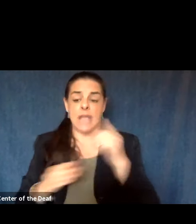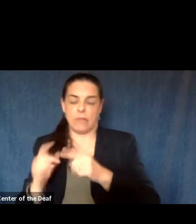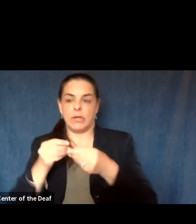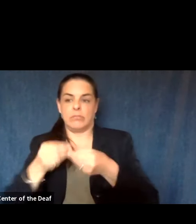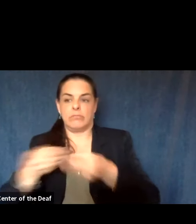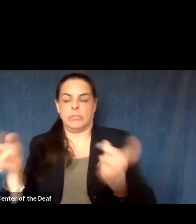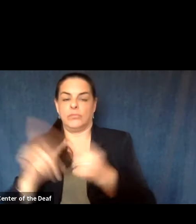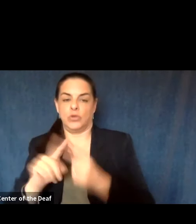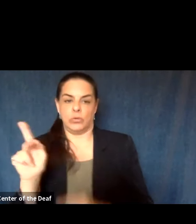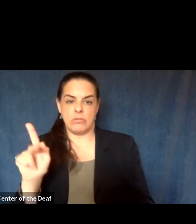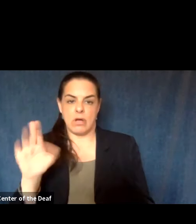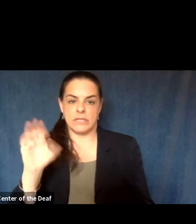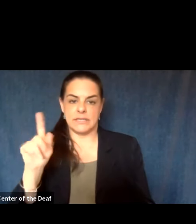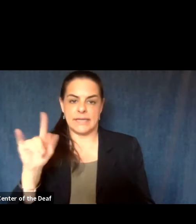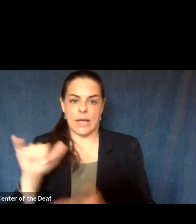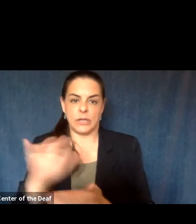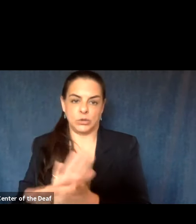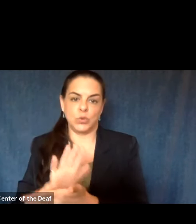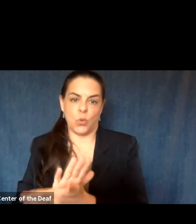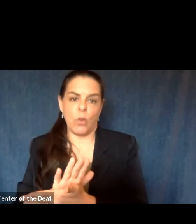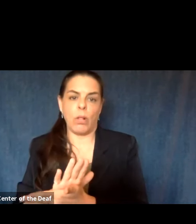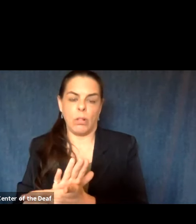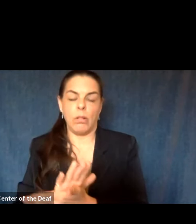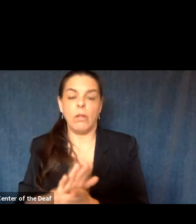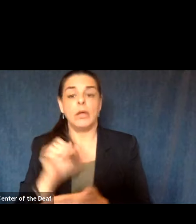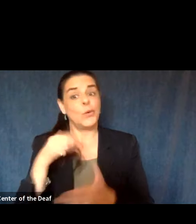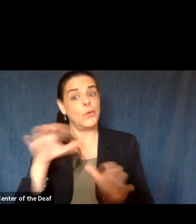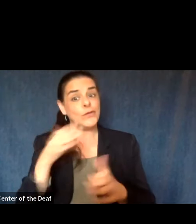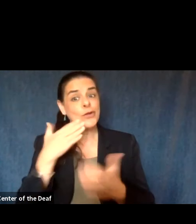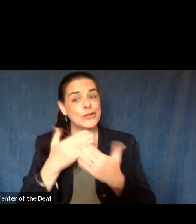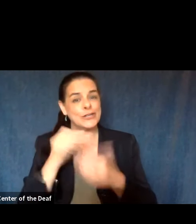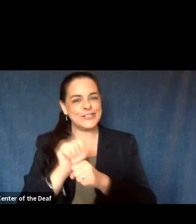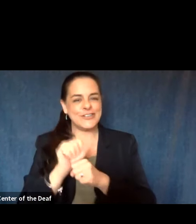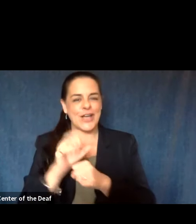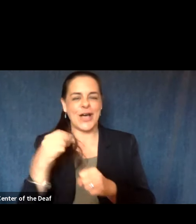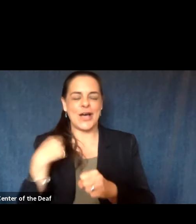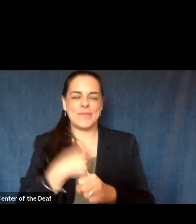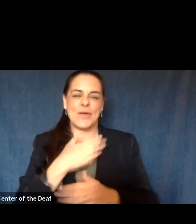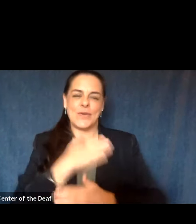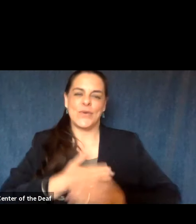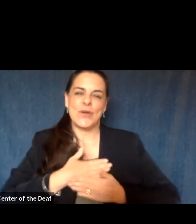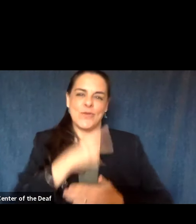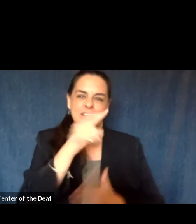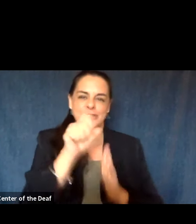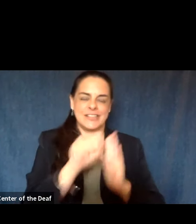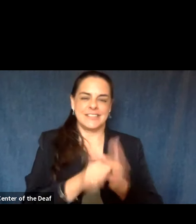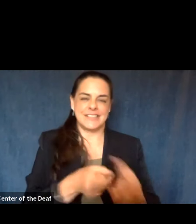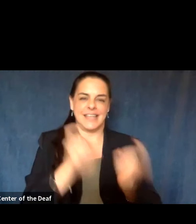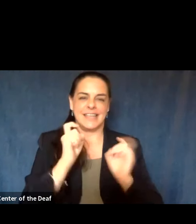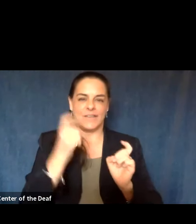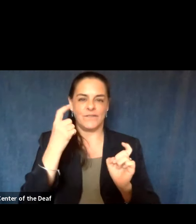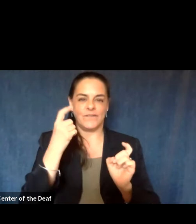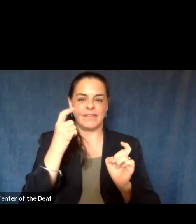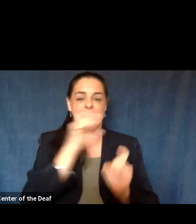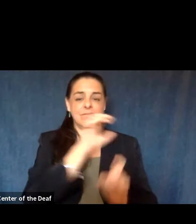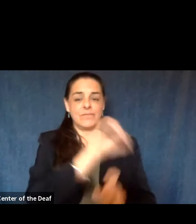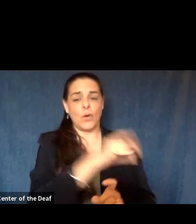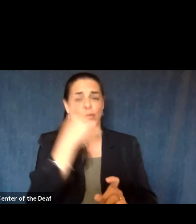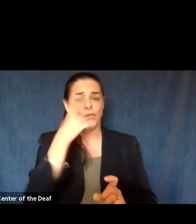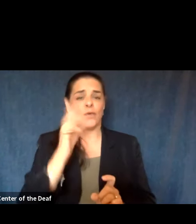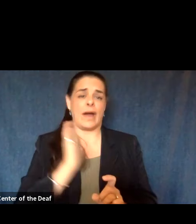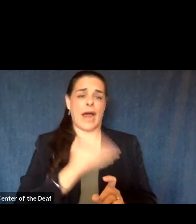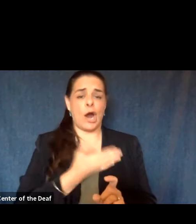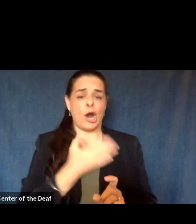seeing people and others. So we've done a good job with those, and appreciate the state providing those for our